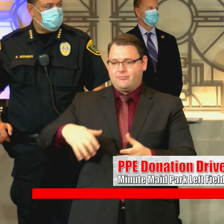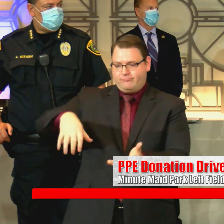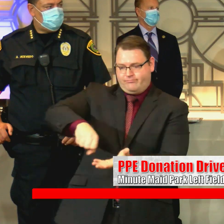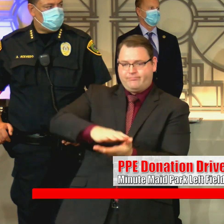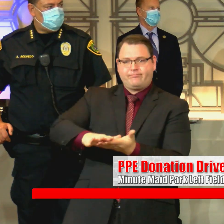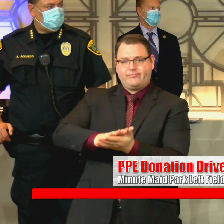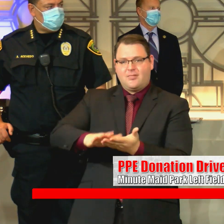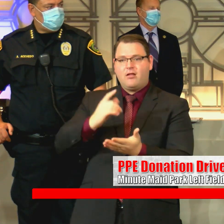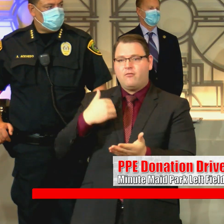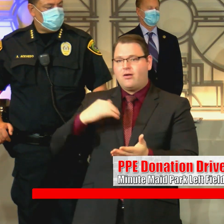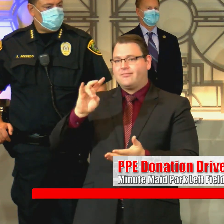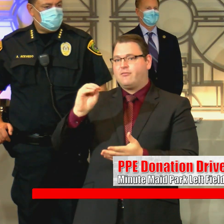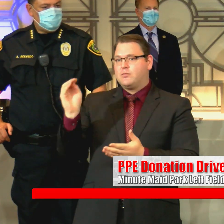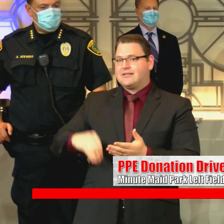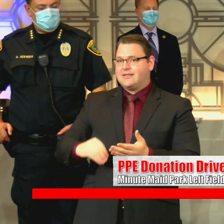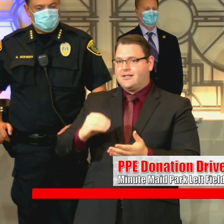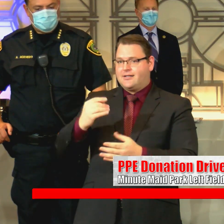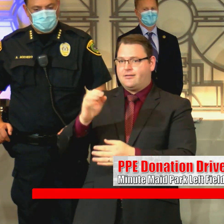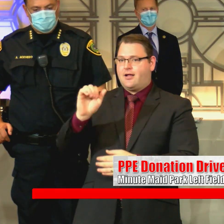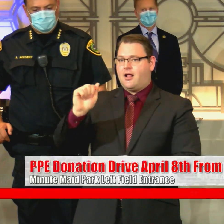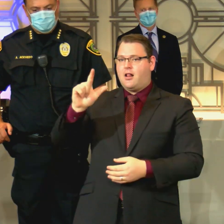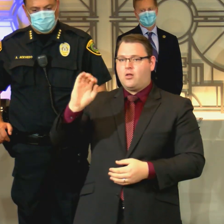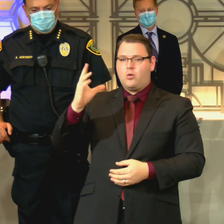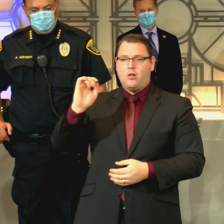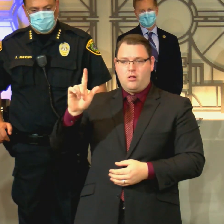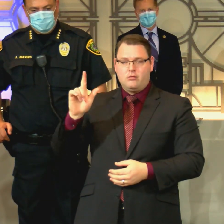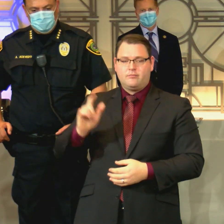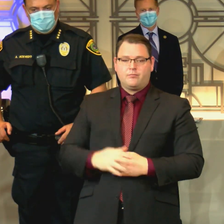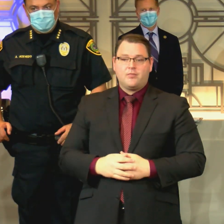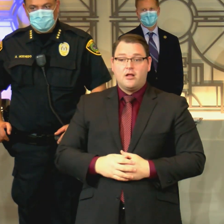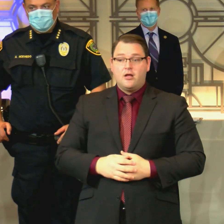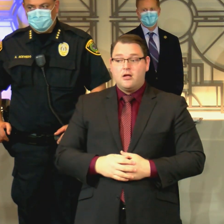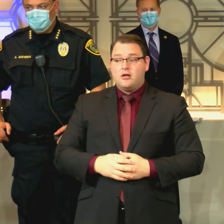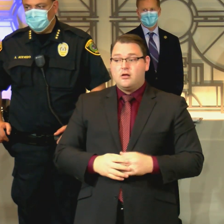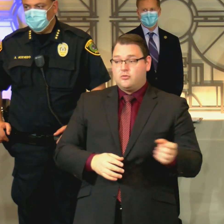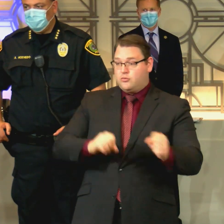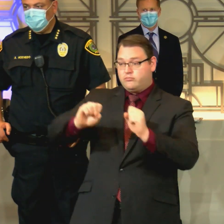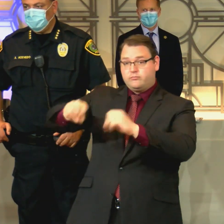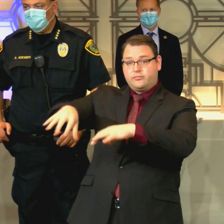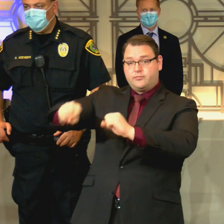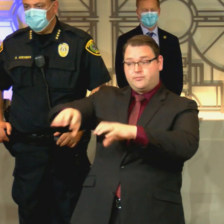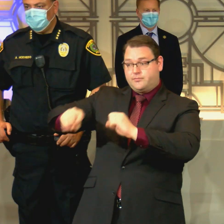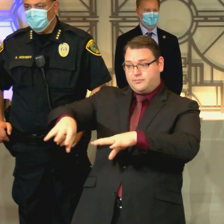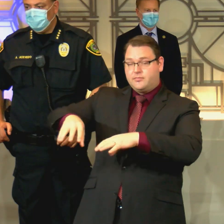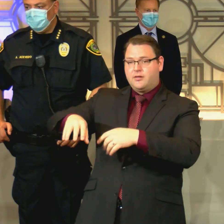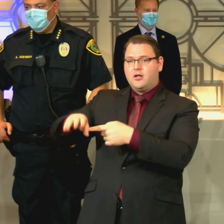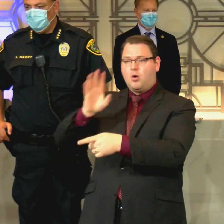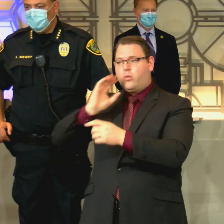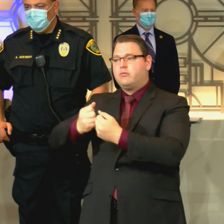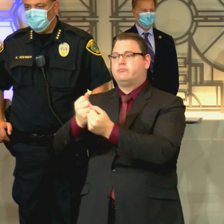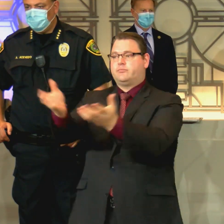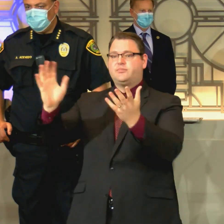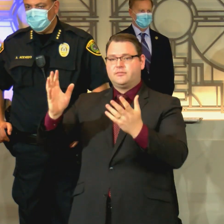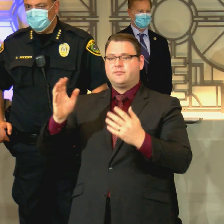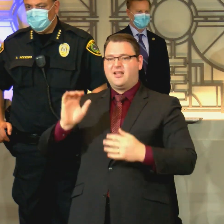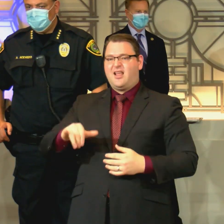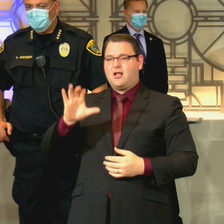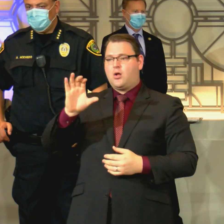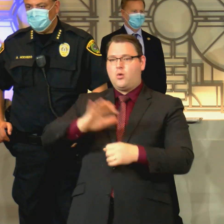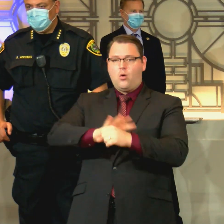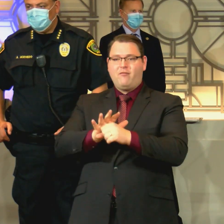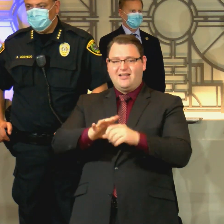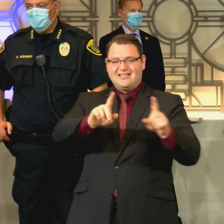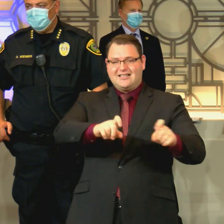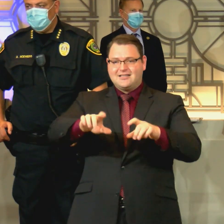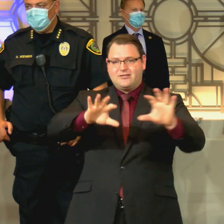donated items to personnel at the COVID-19 mobile testing sites and to first responders and